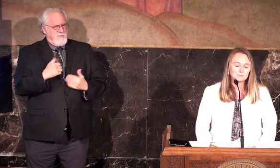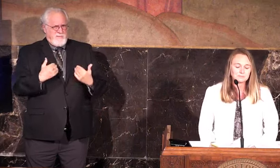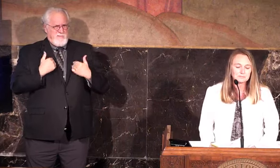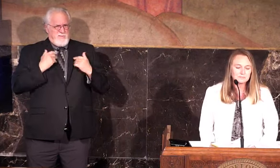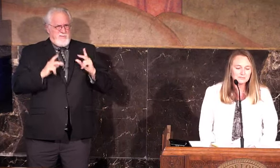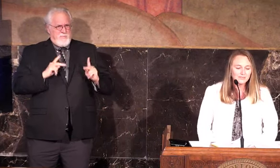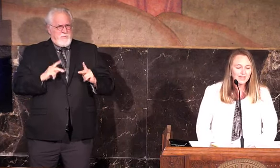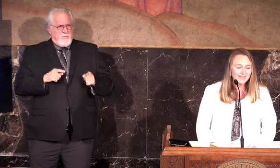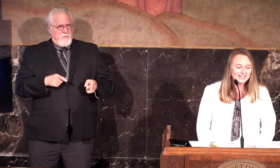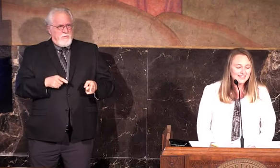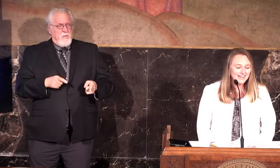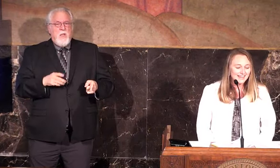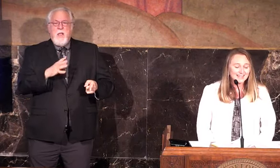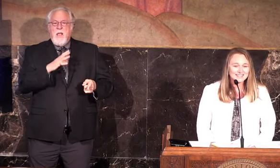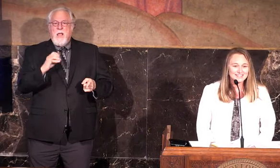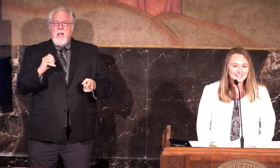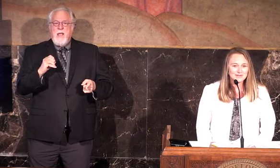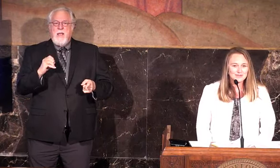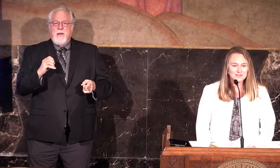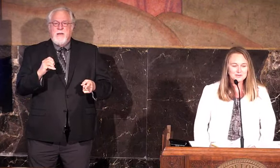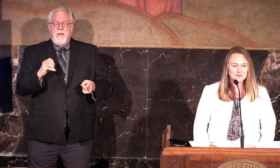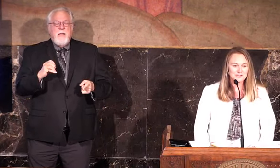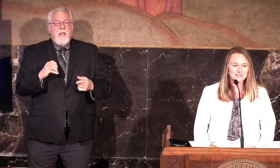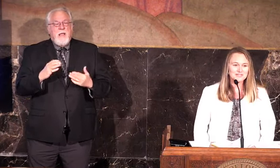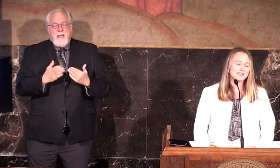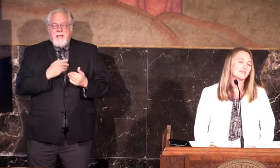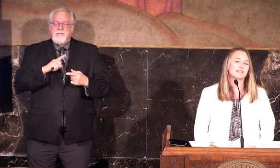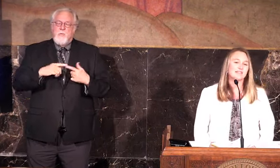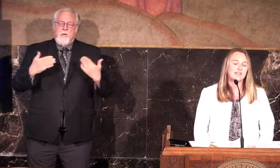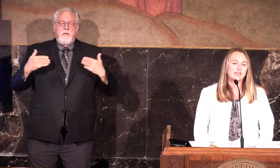people. And it is easy when you're a young